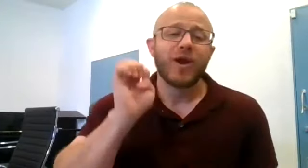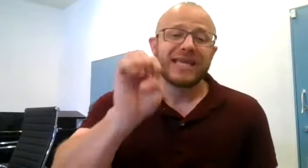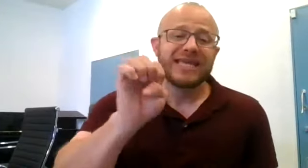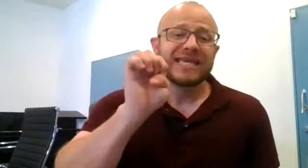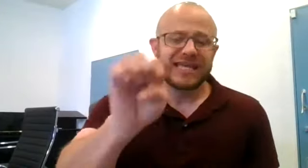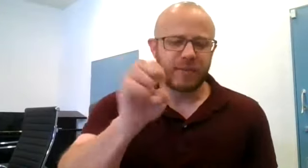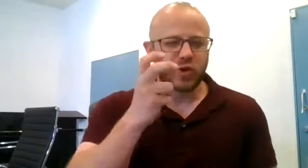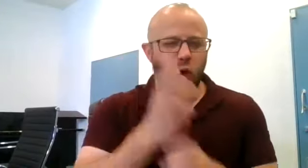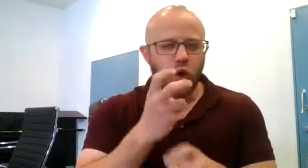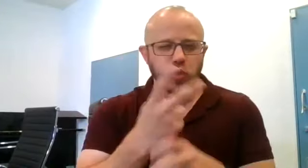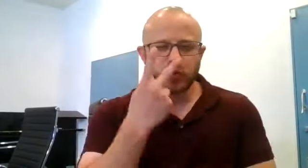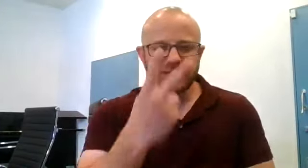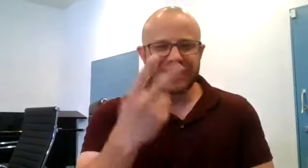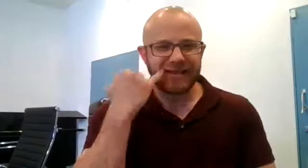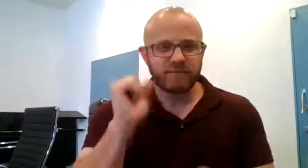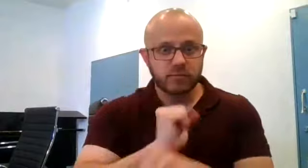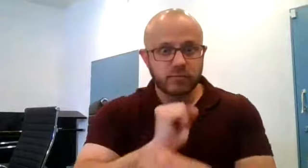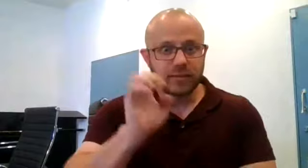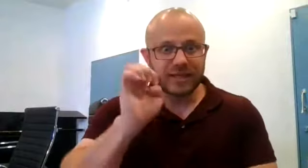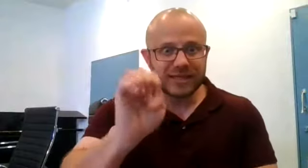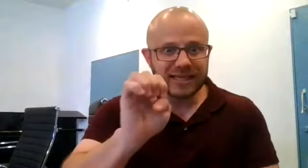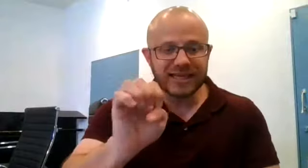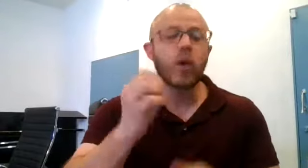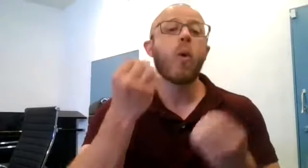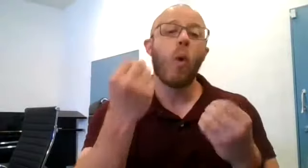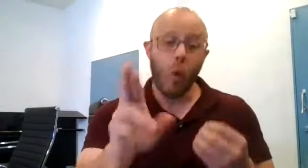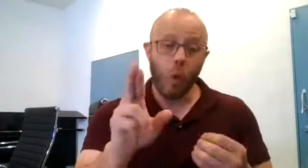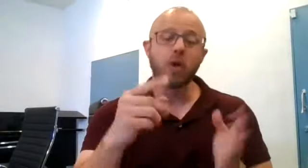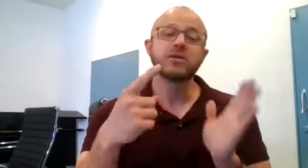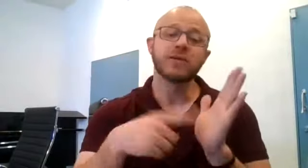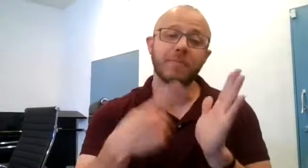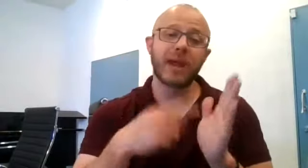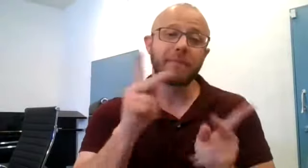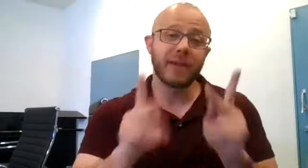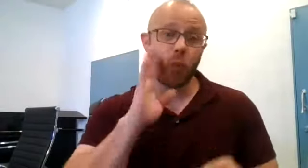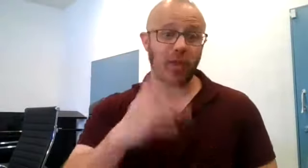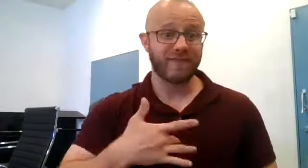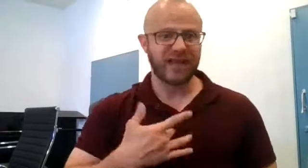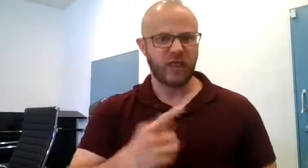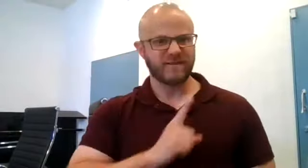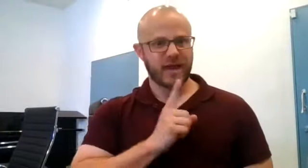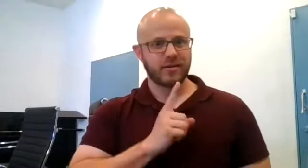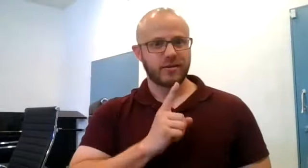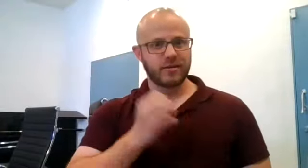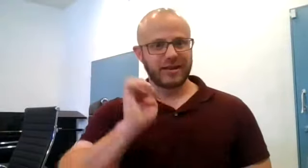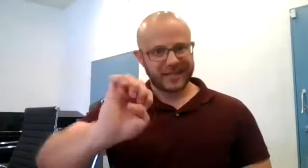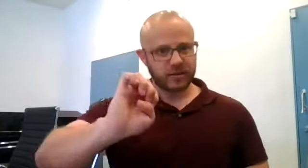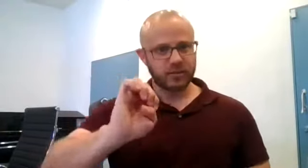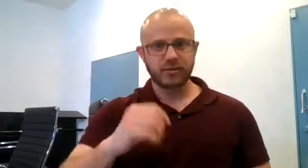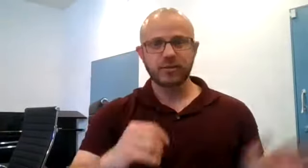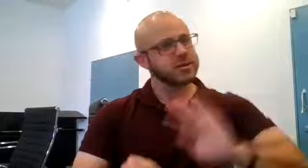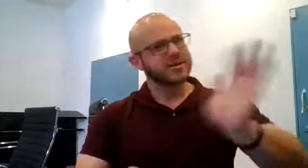place the E-E. It's harder to see. Sometimes people will feel offended, E. And